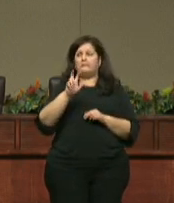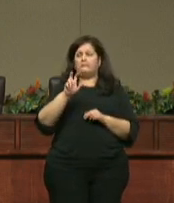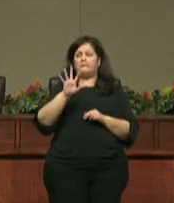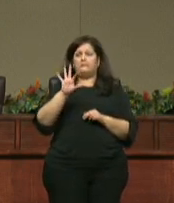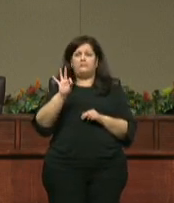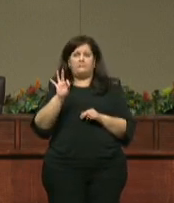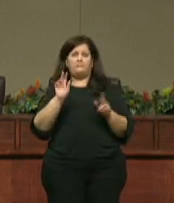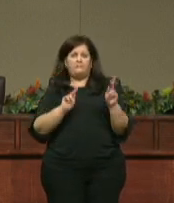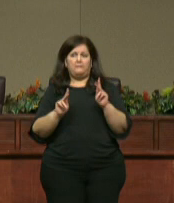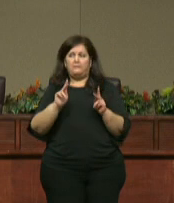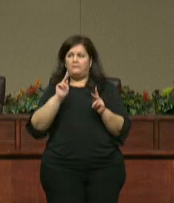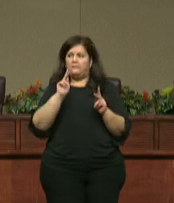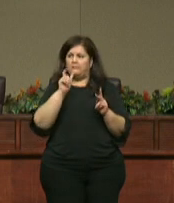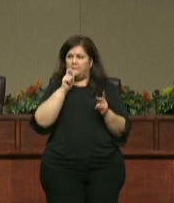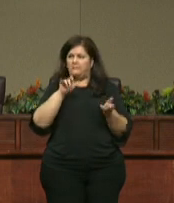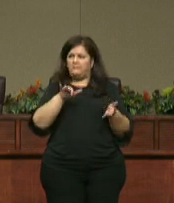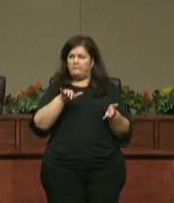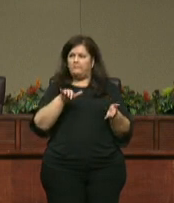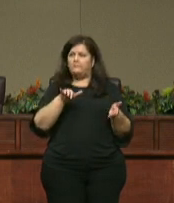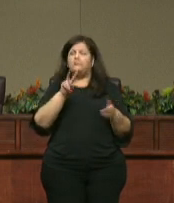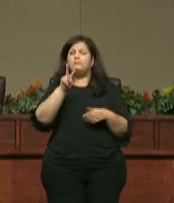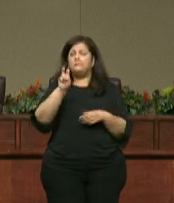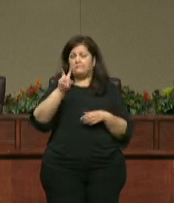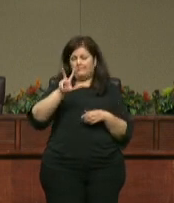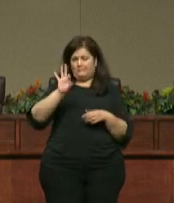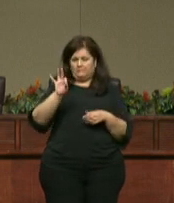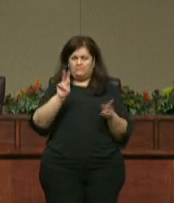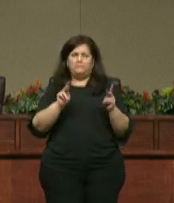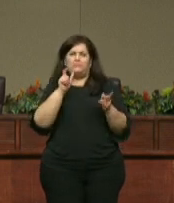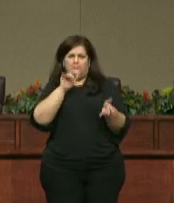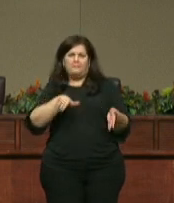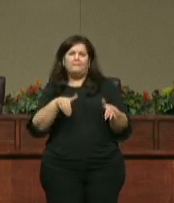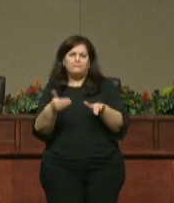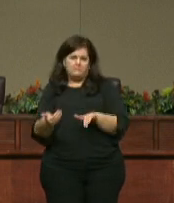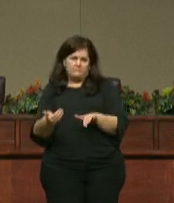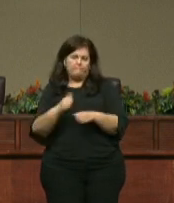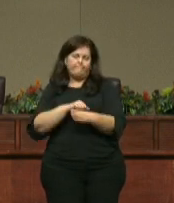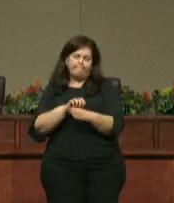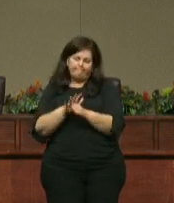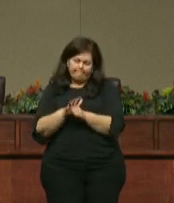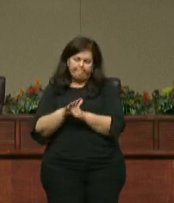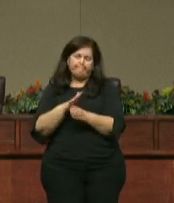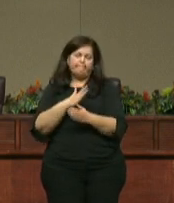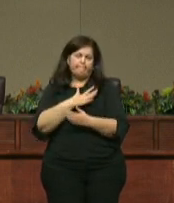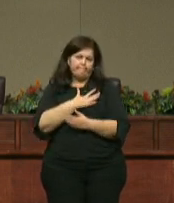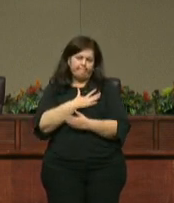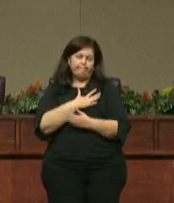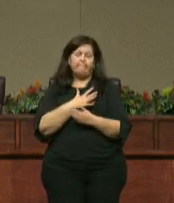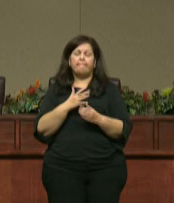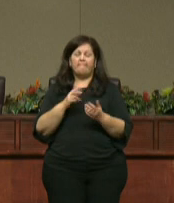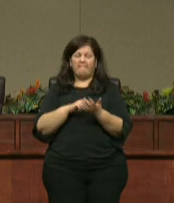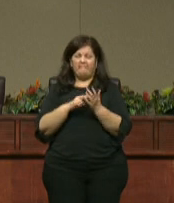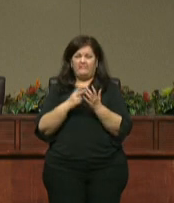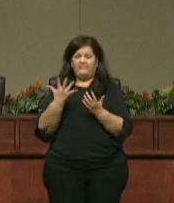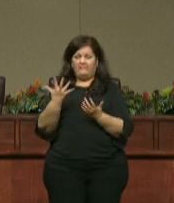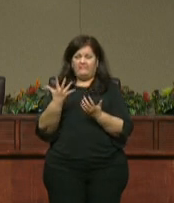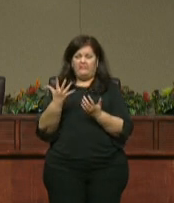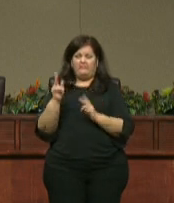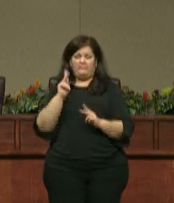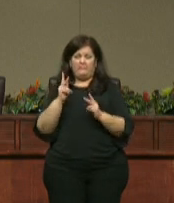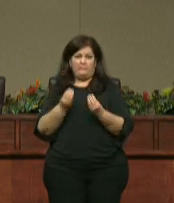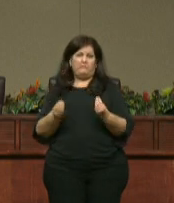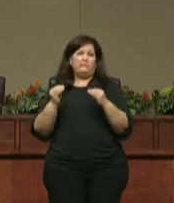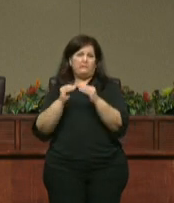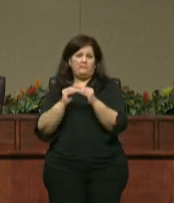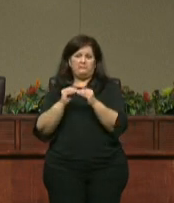residents who have died as a result of the COVID-19. That is an increase of 5 just from